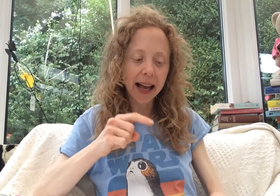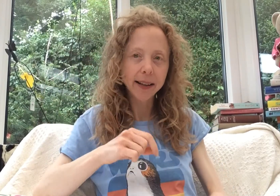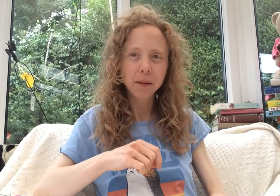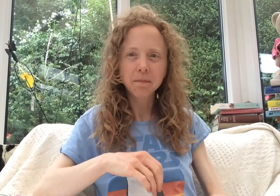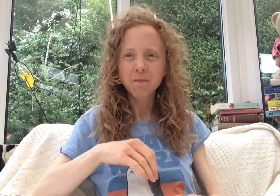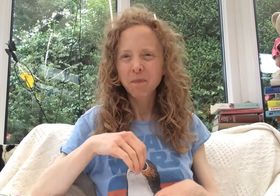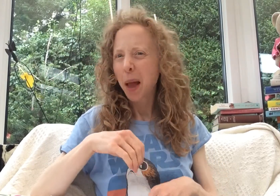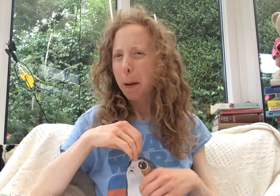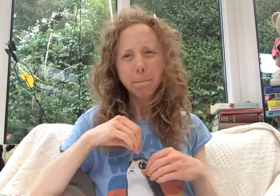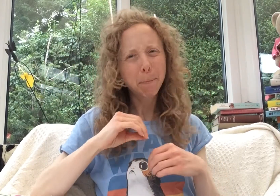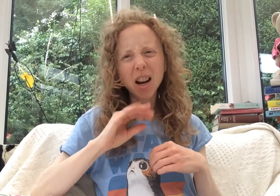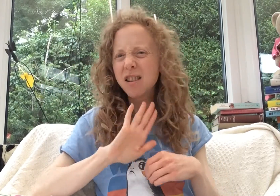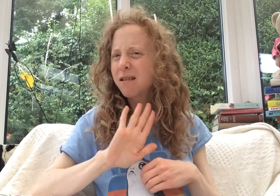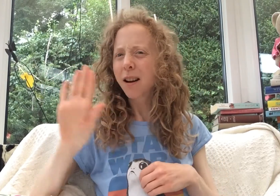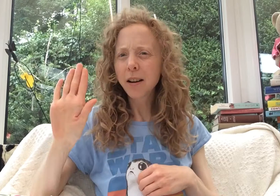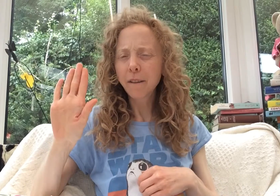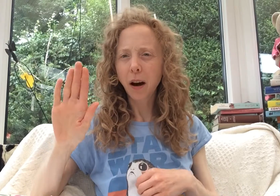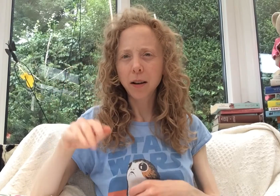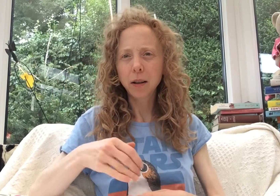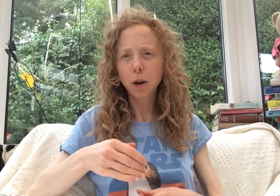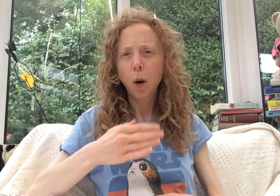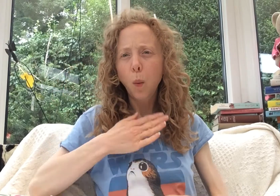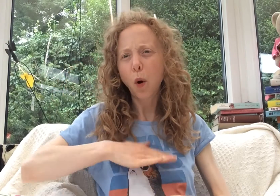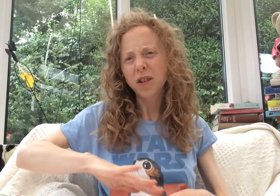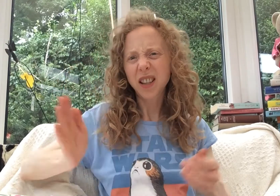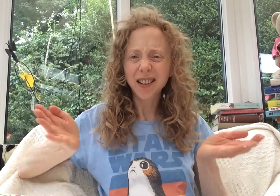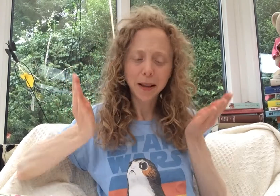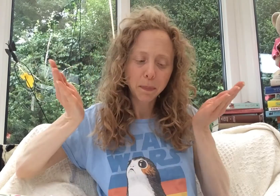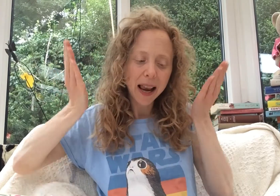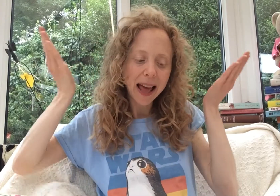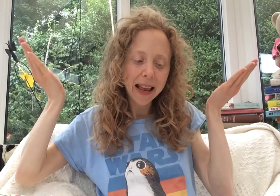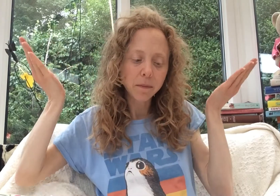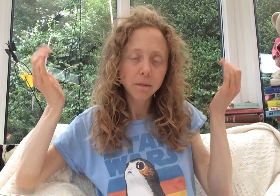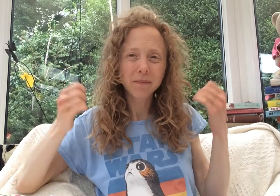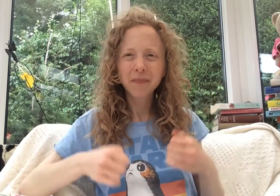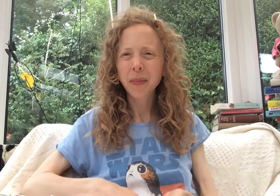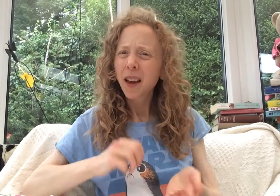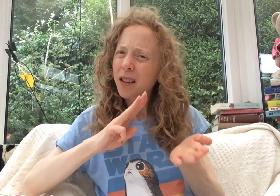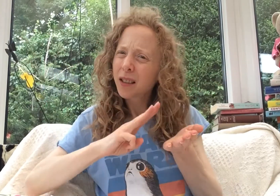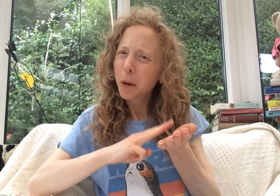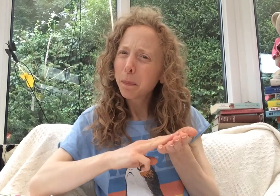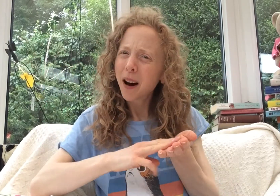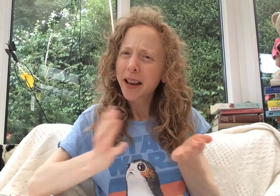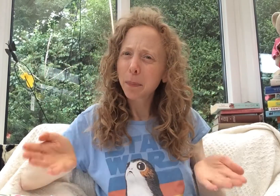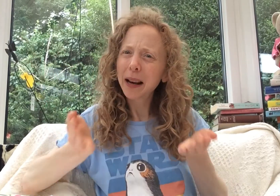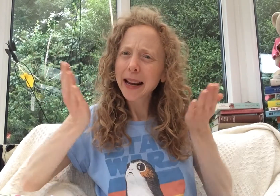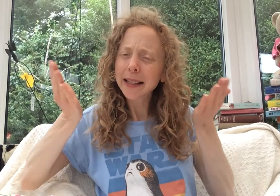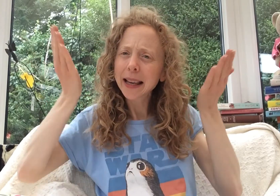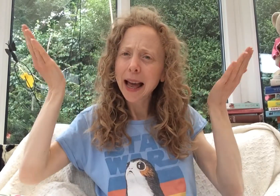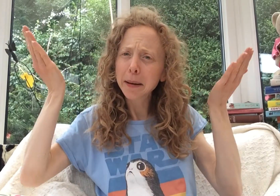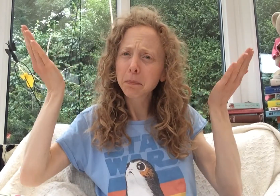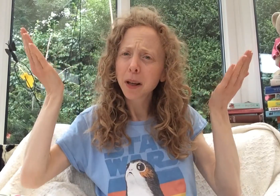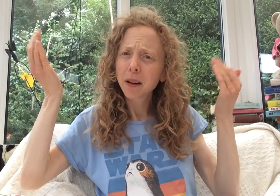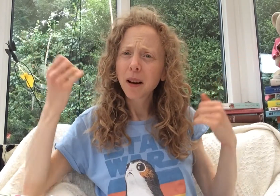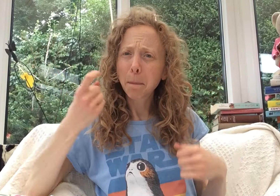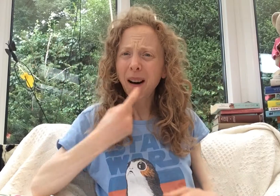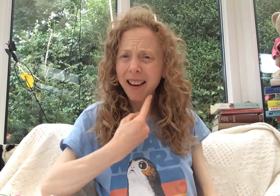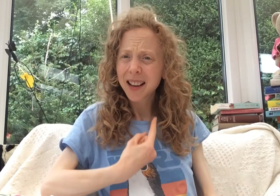said. But none of us wanted to play. So Maya played a game by